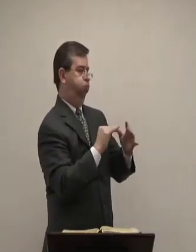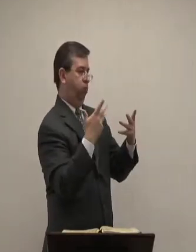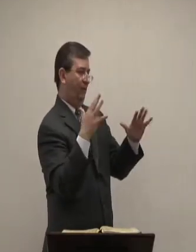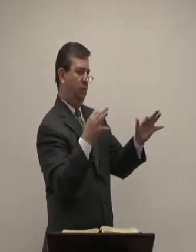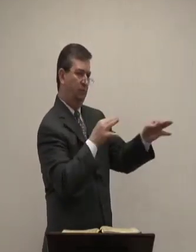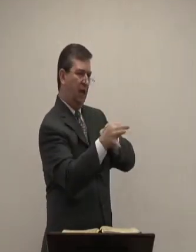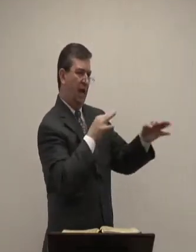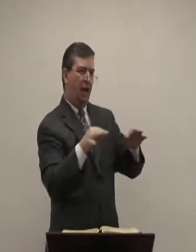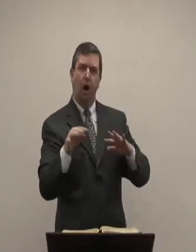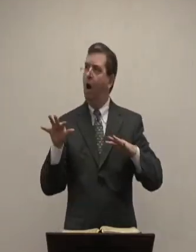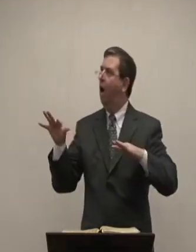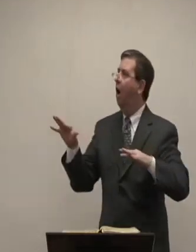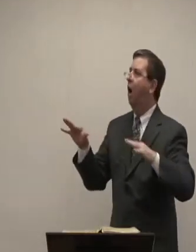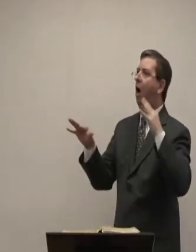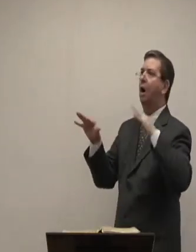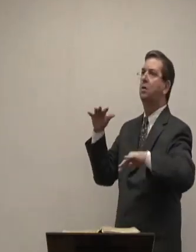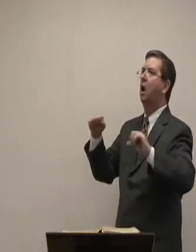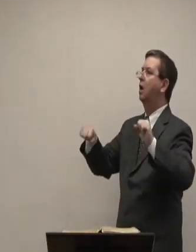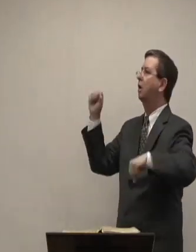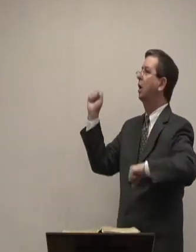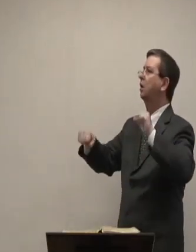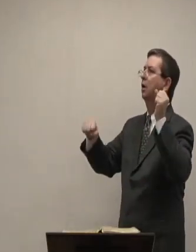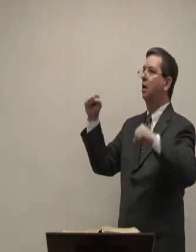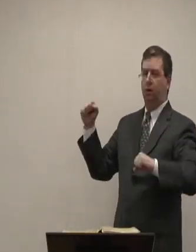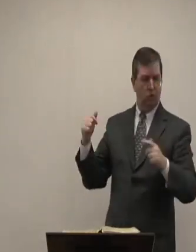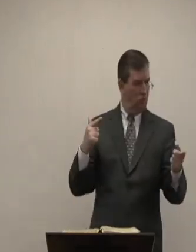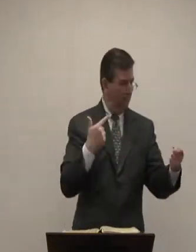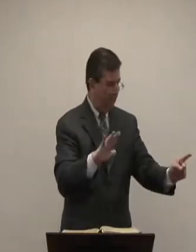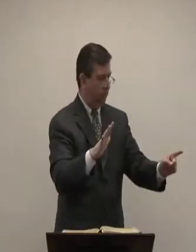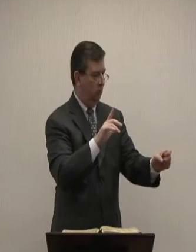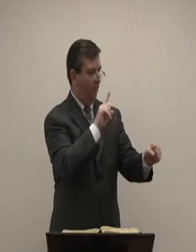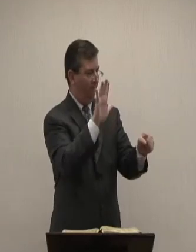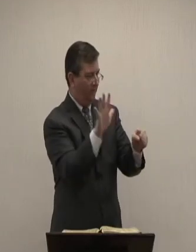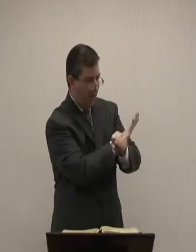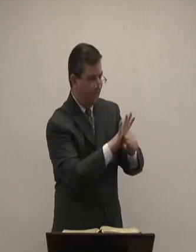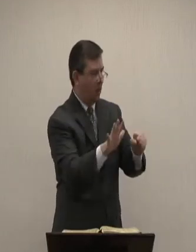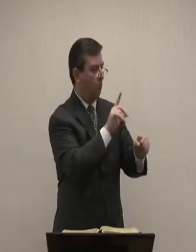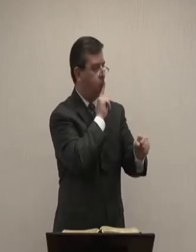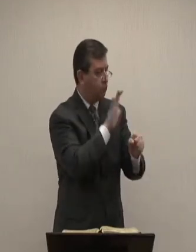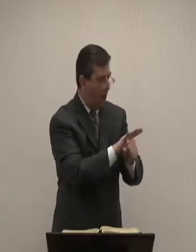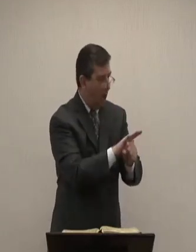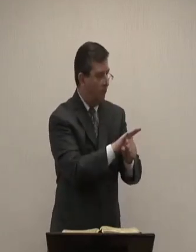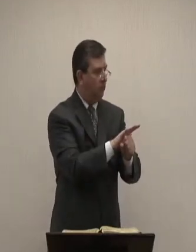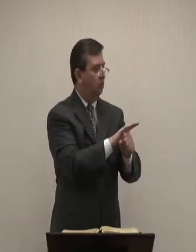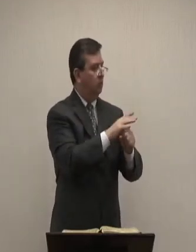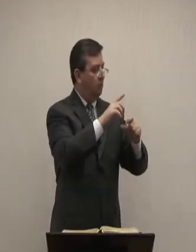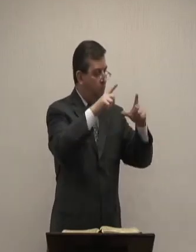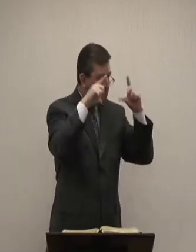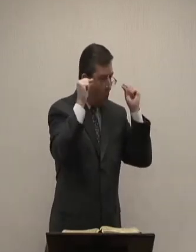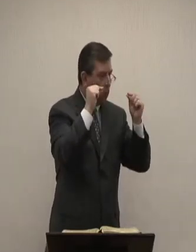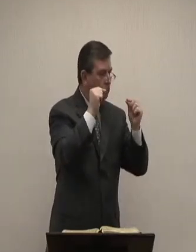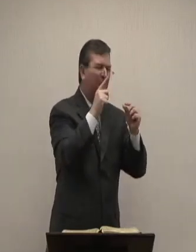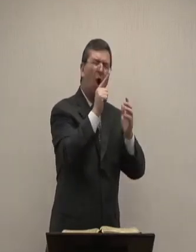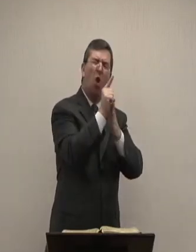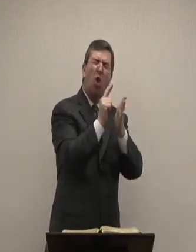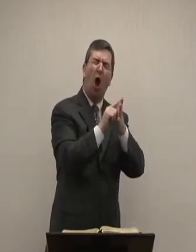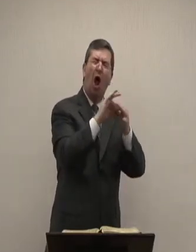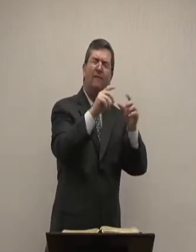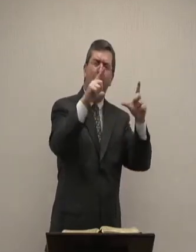We talk about Jesus explaining to the disciples, and they are receiving what he is saying, and he's talking